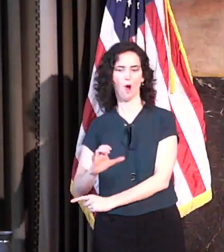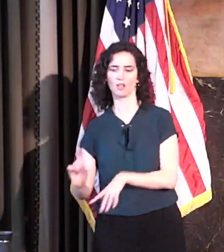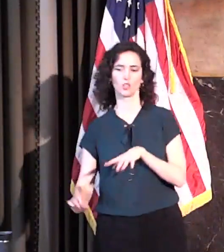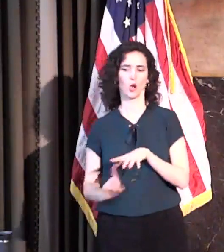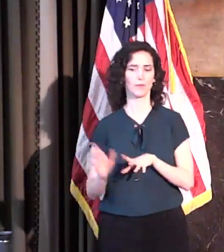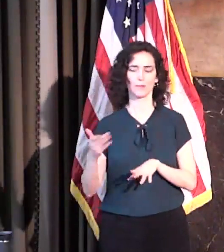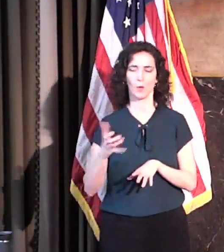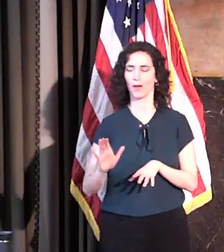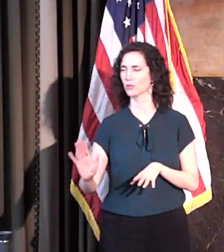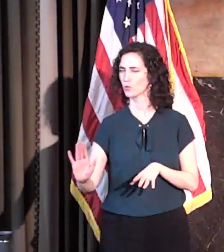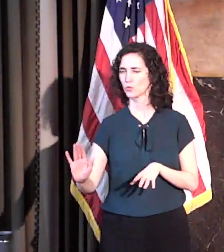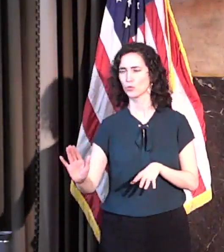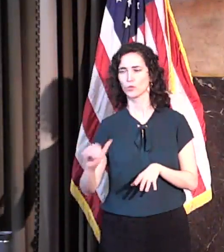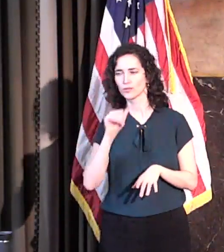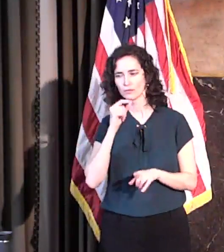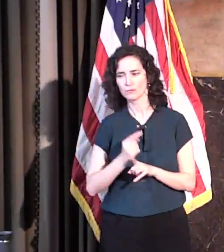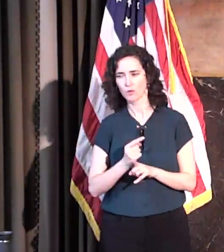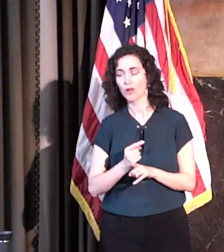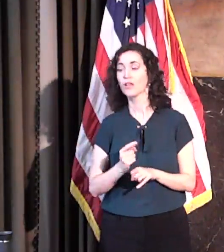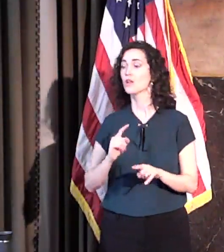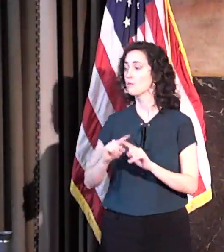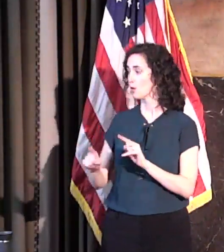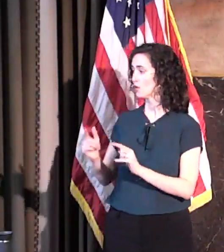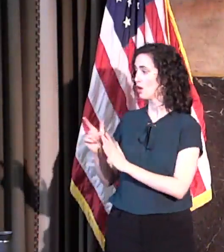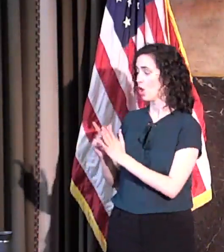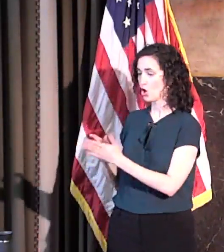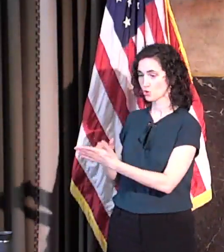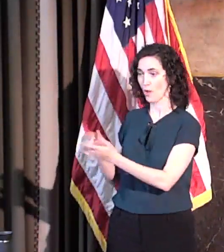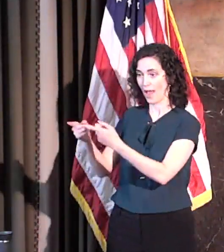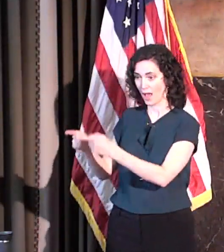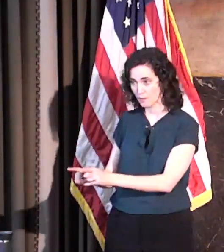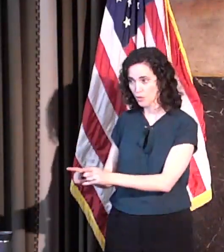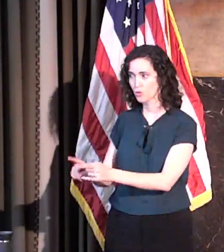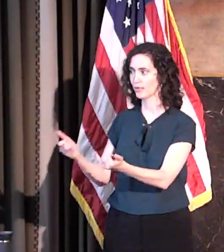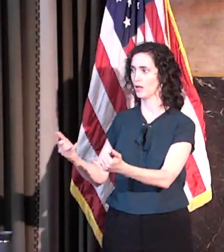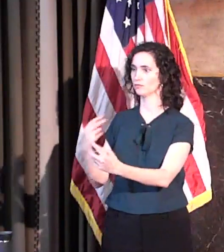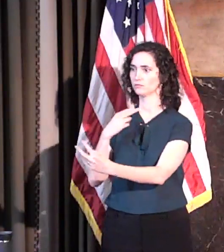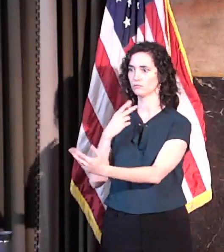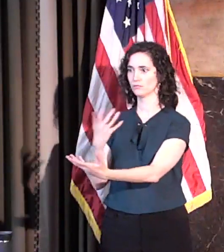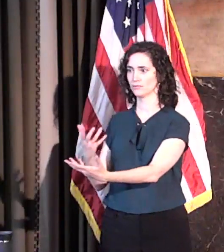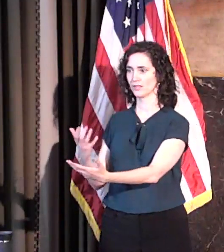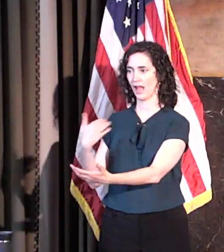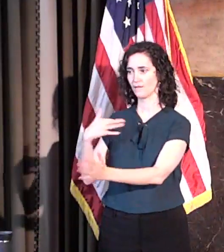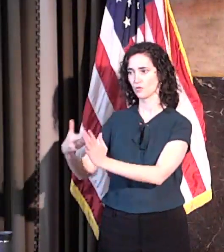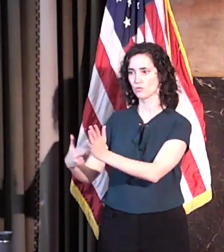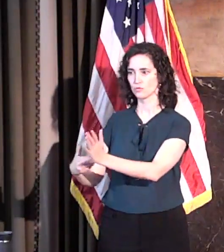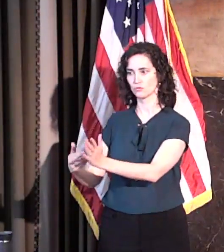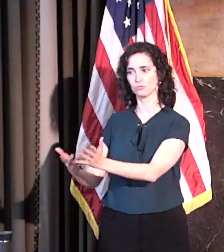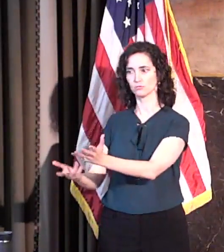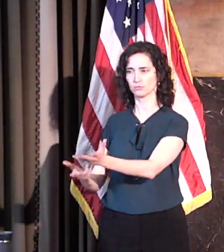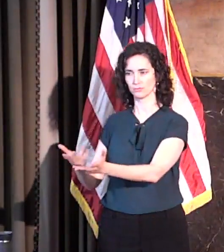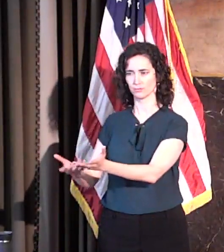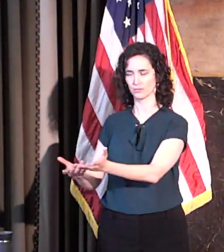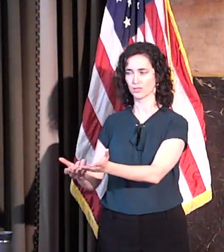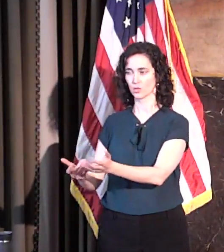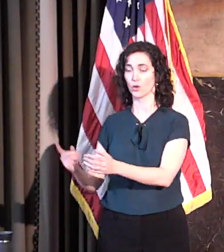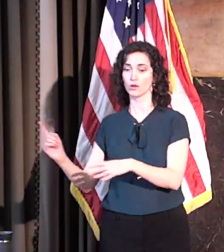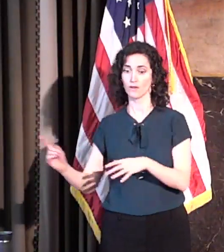to speak. But this intervening act with this litigation being filed, I do think changes some things. And I'm